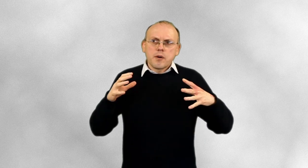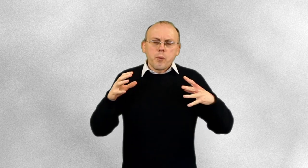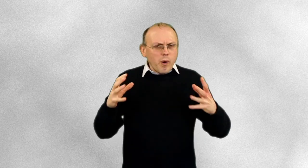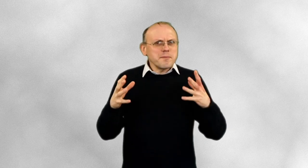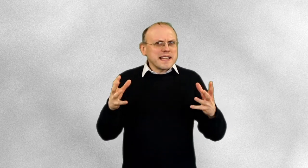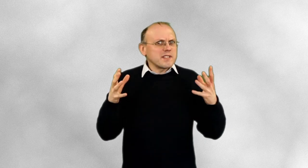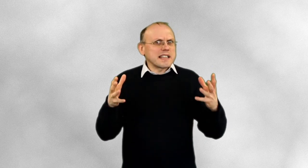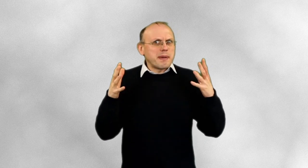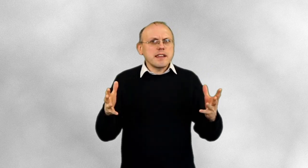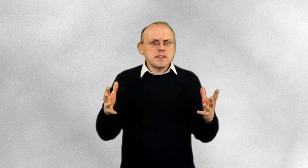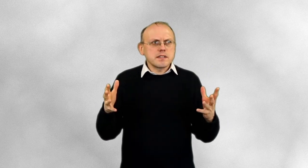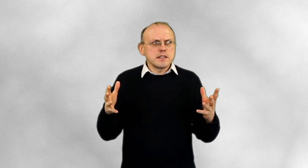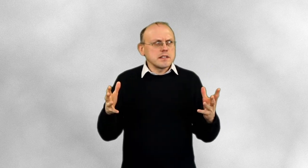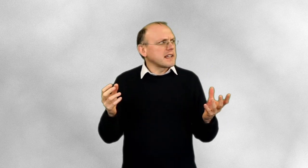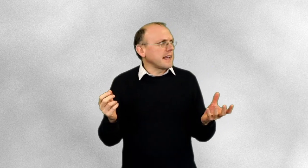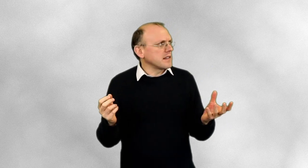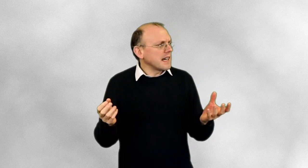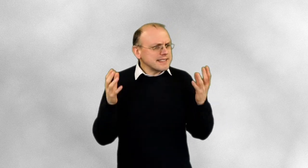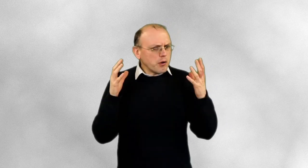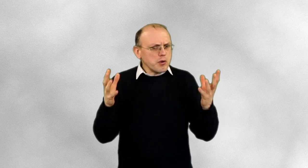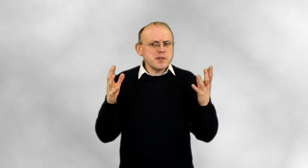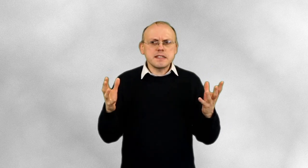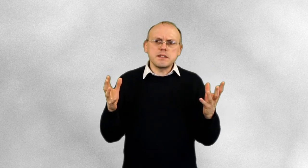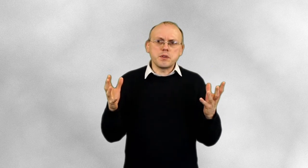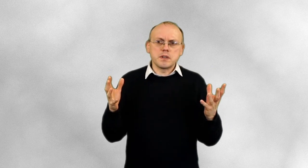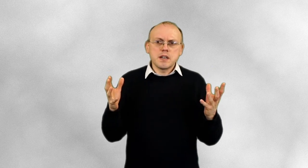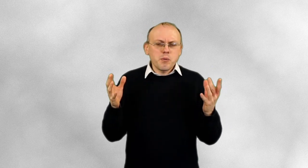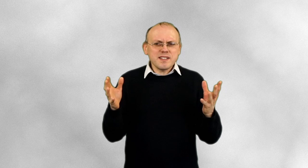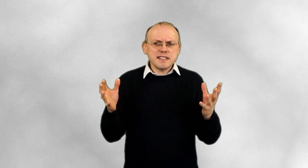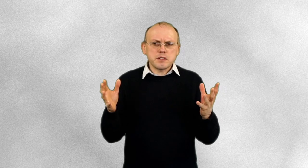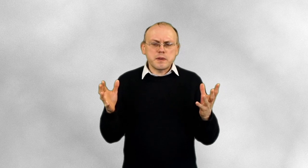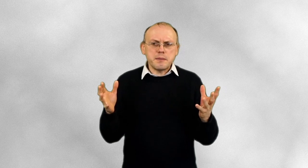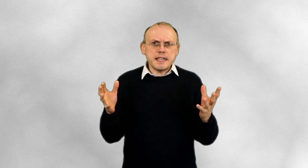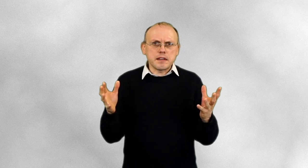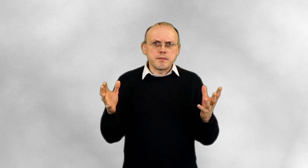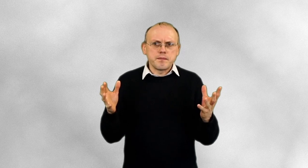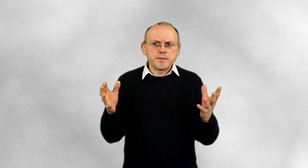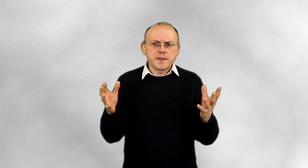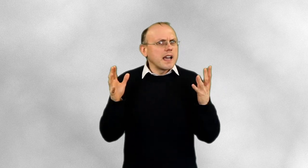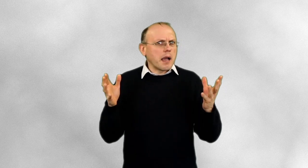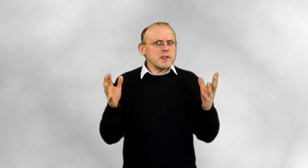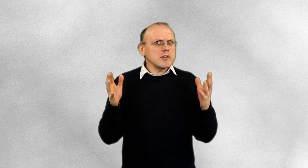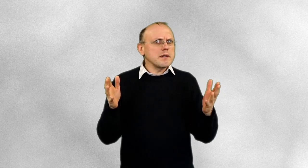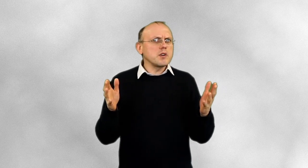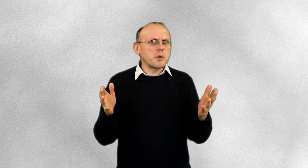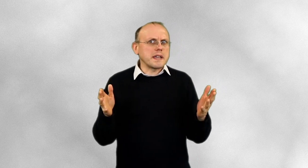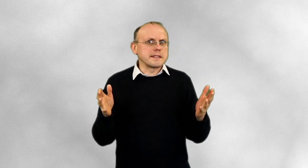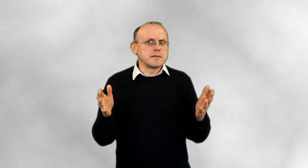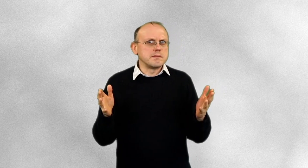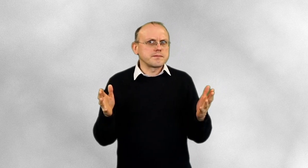what makes a text biased? Again, I say all positive view. What does it really mean? I'm going to give you a quiz.